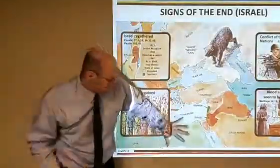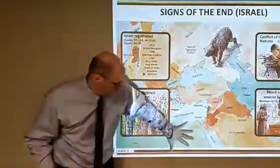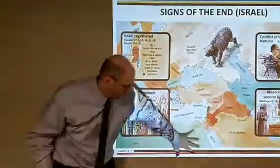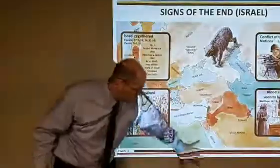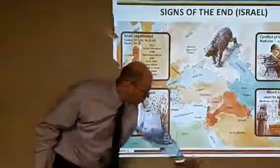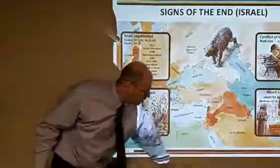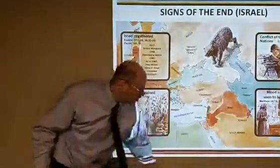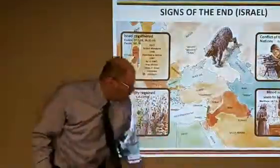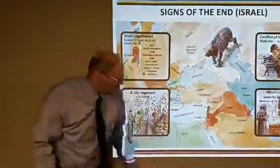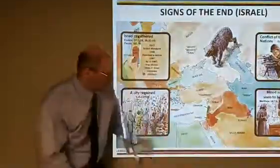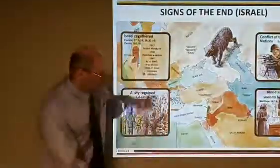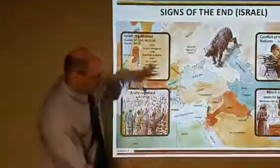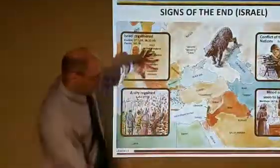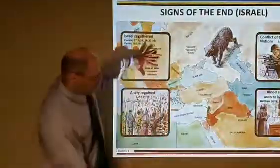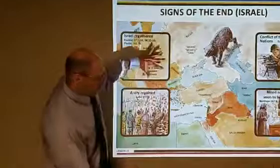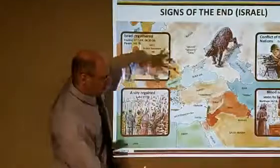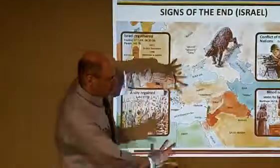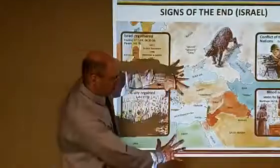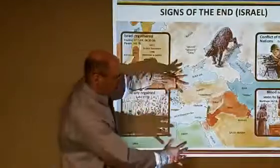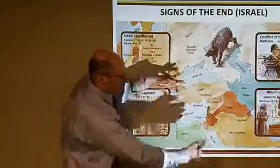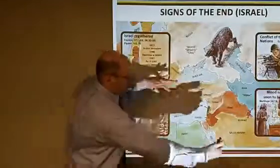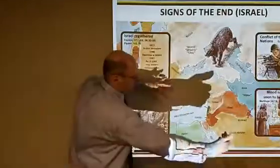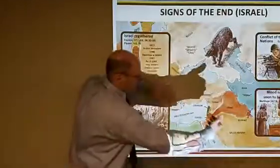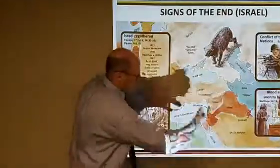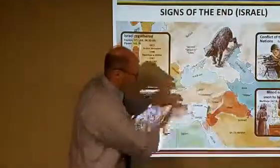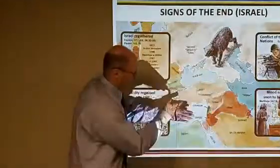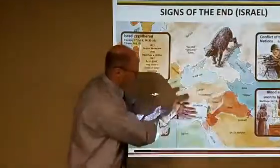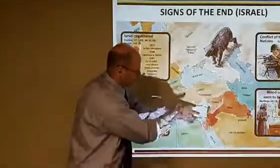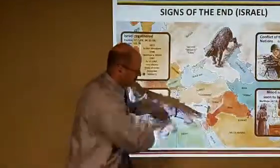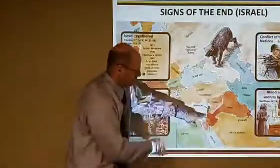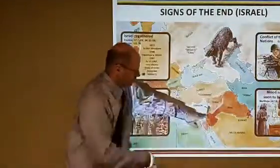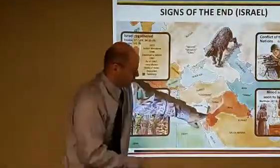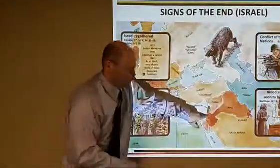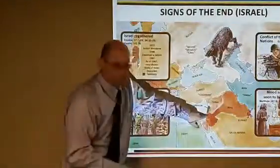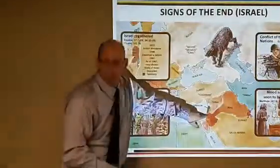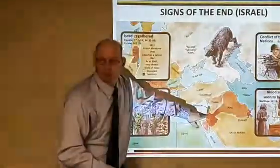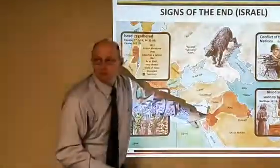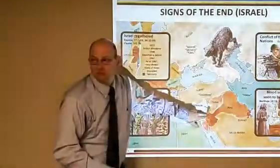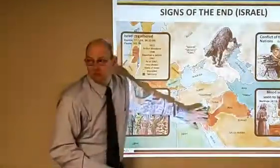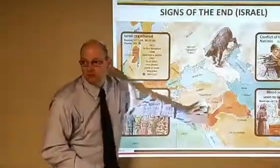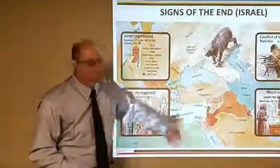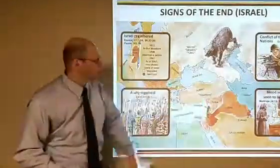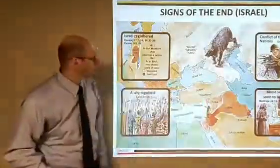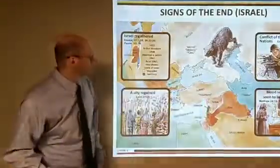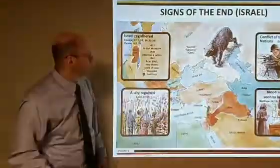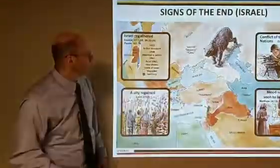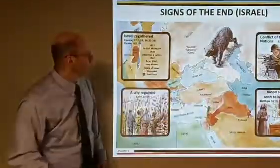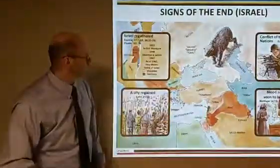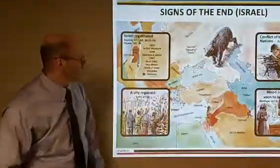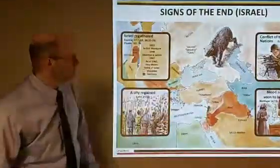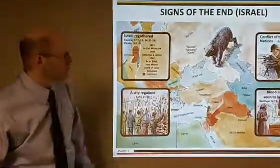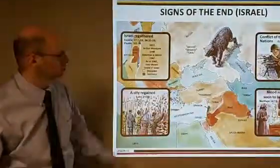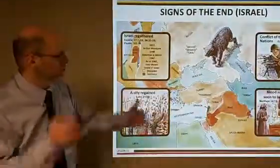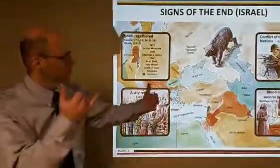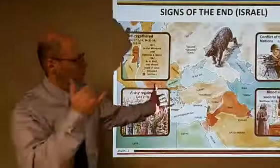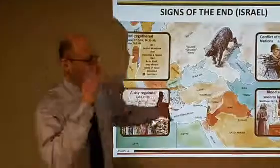You have Africa over here, and then Europe towards the top. And they all kind of connect. However, Israel comes right in the